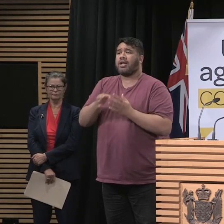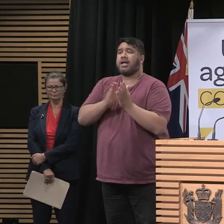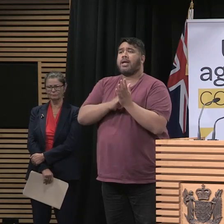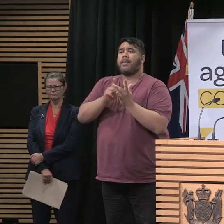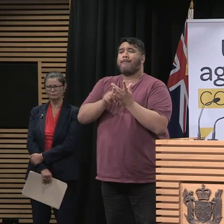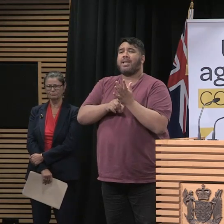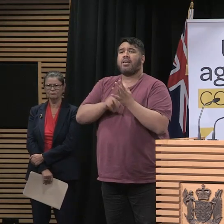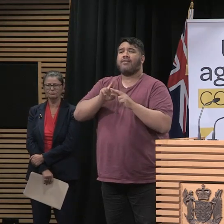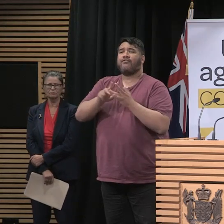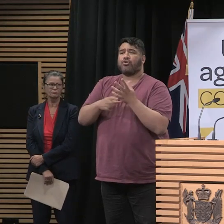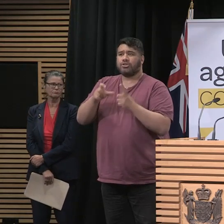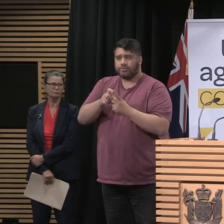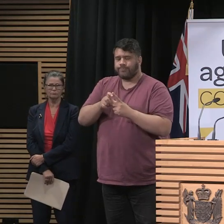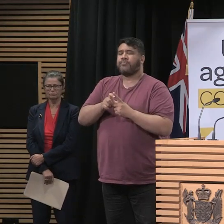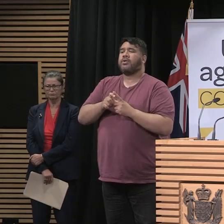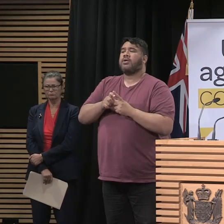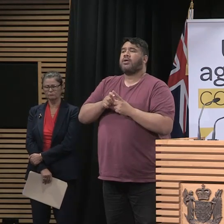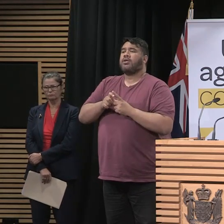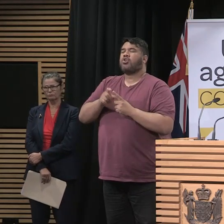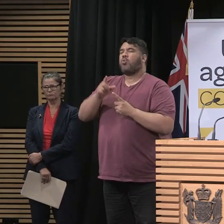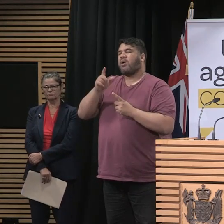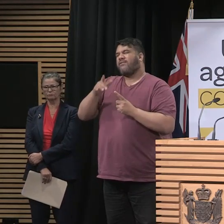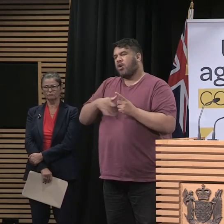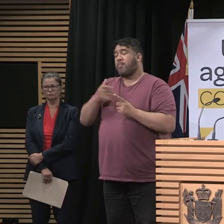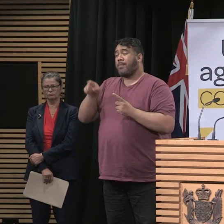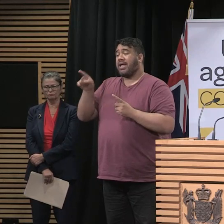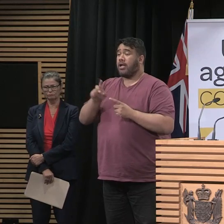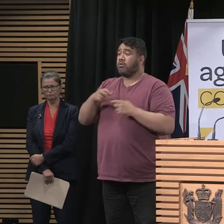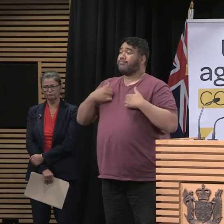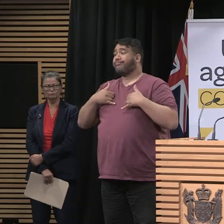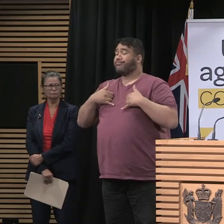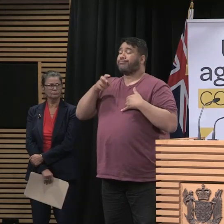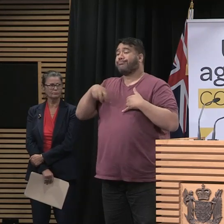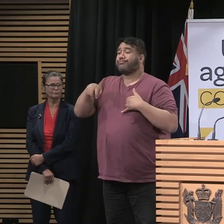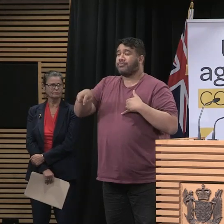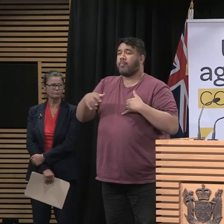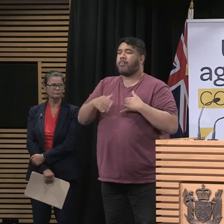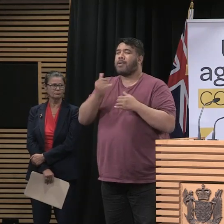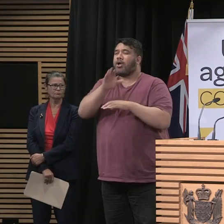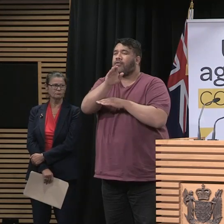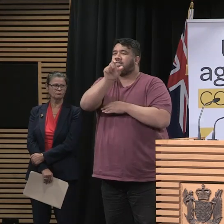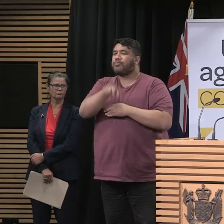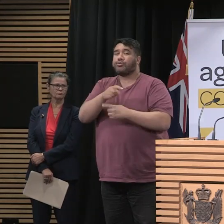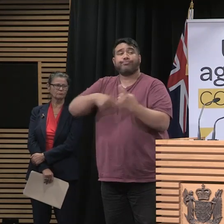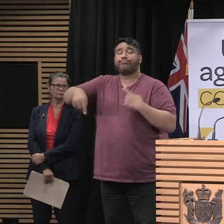that probably he came in contact with someone, an overseas traveller who was infected. So that's likely, but we can't rule